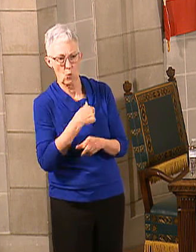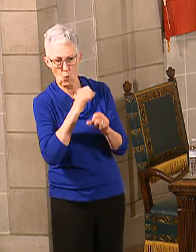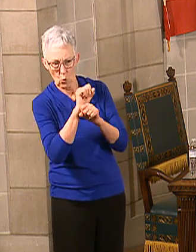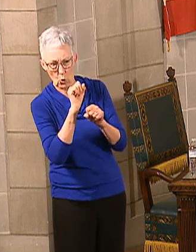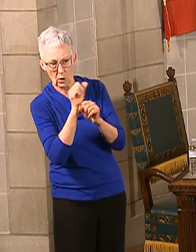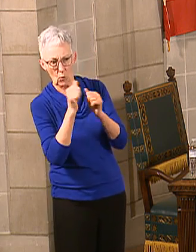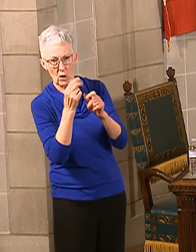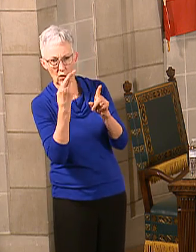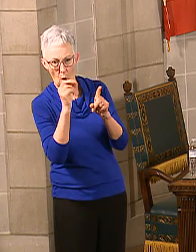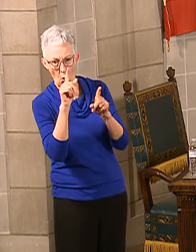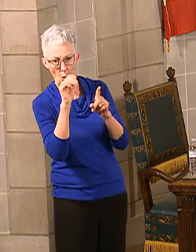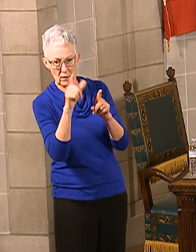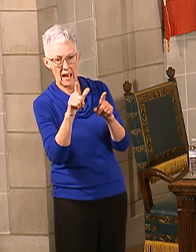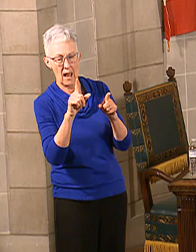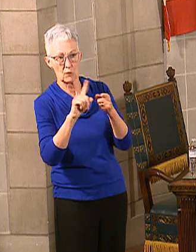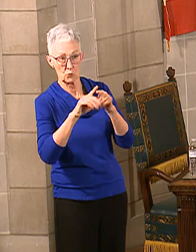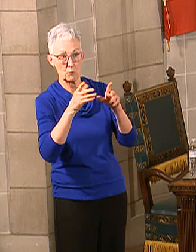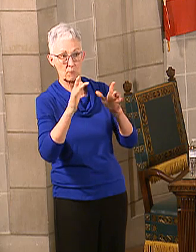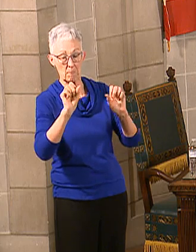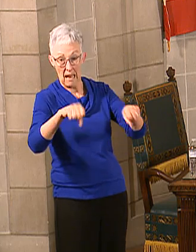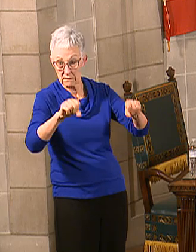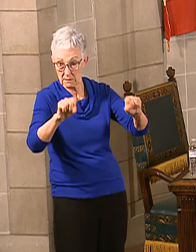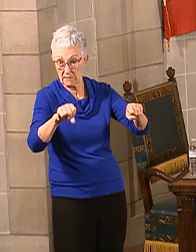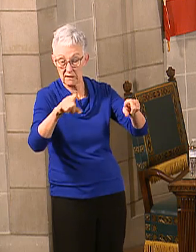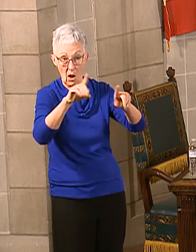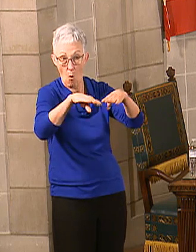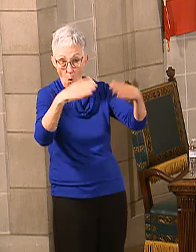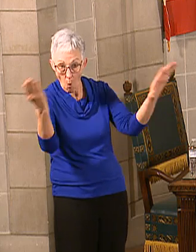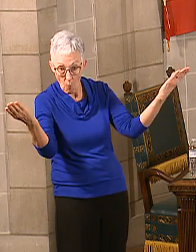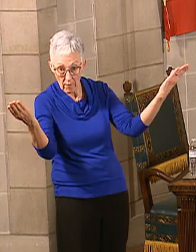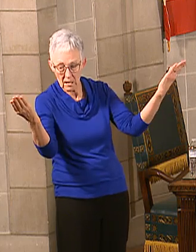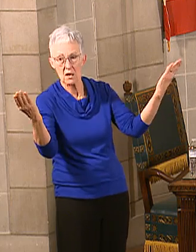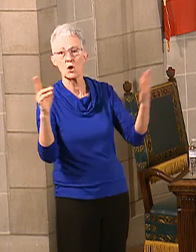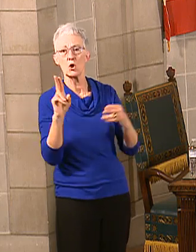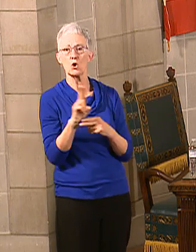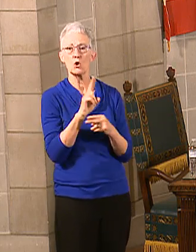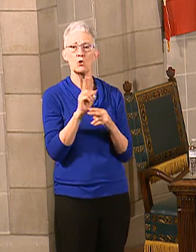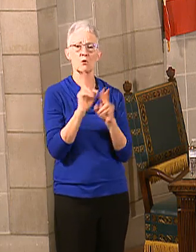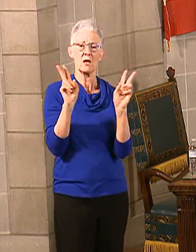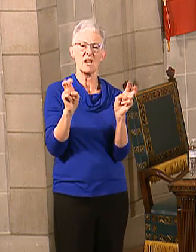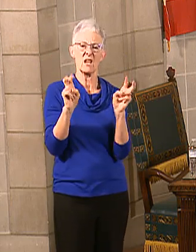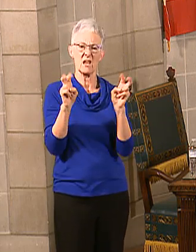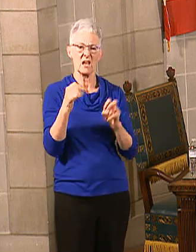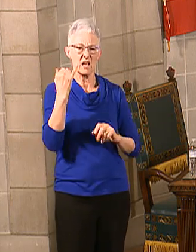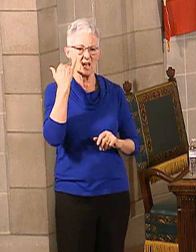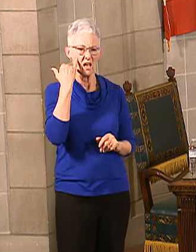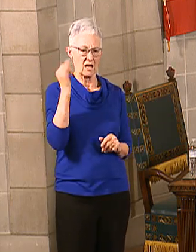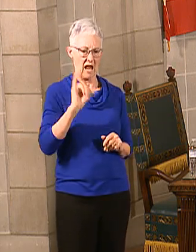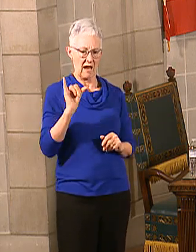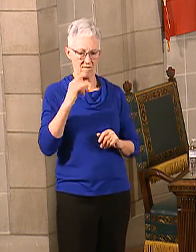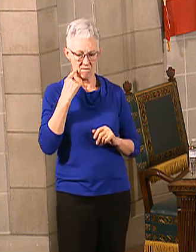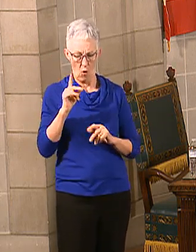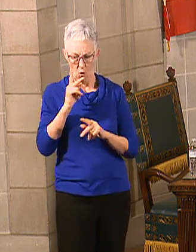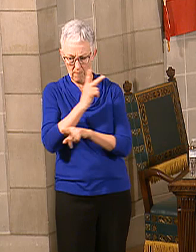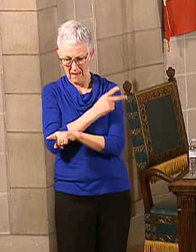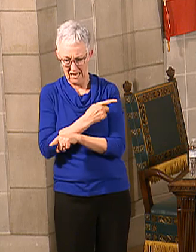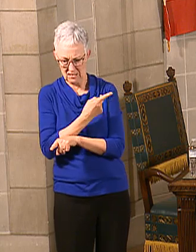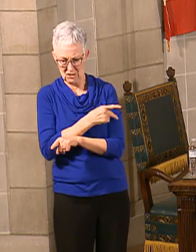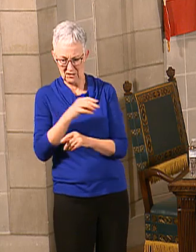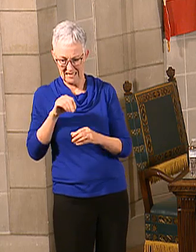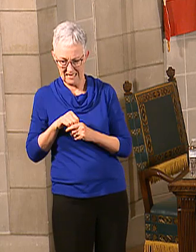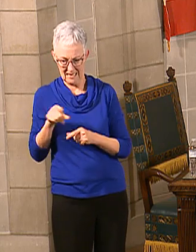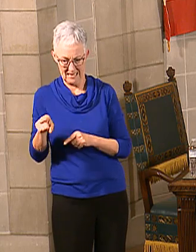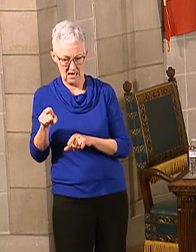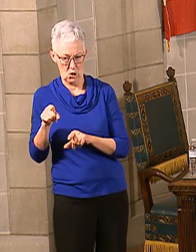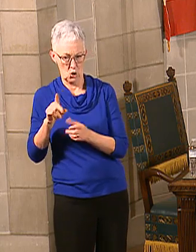overload. And to even use those hotel rooms as maybe even a way to transfer patients from